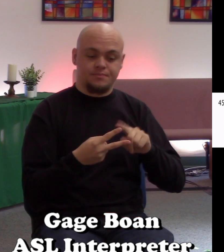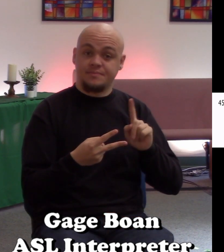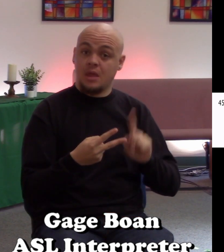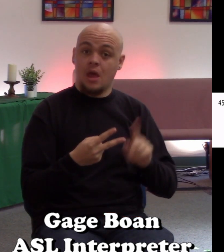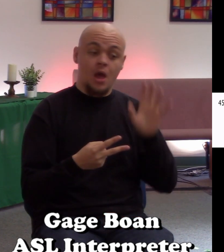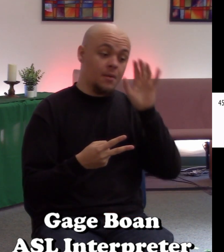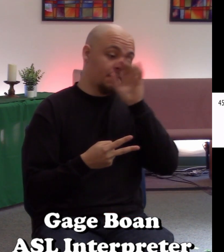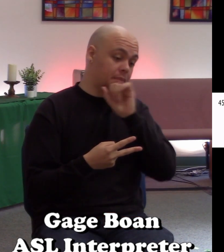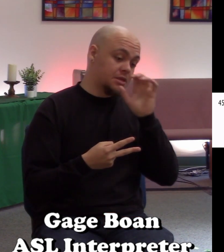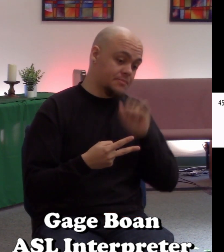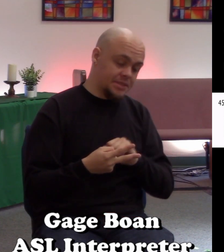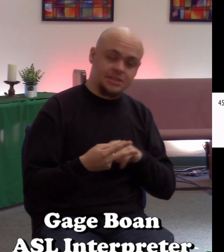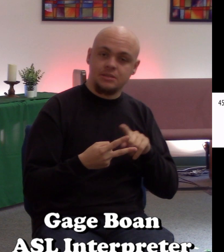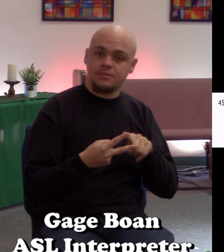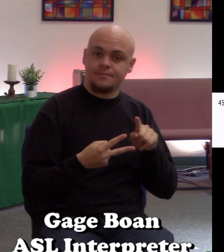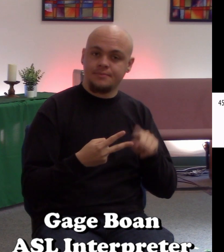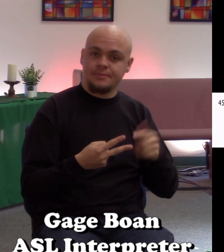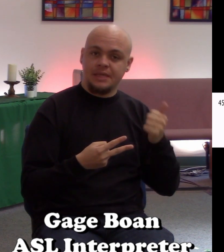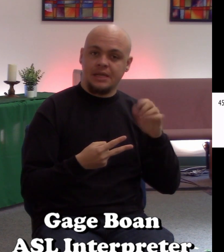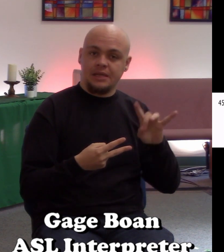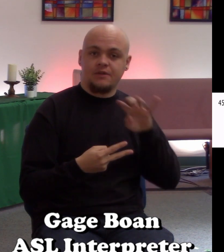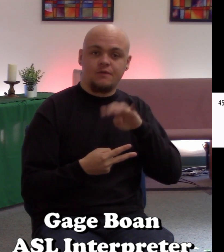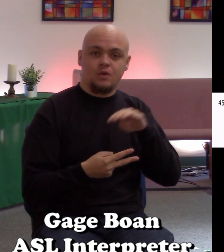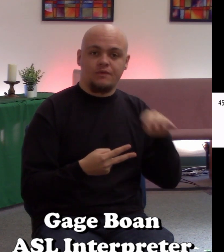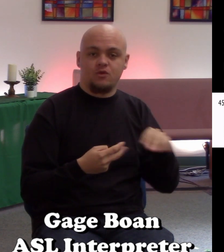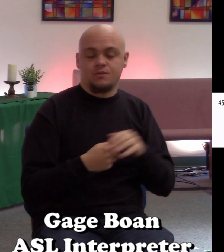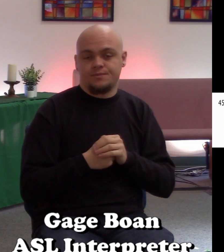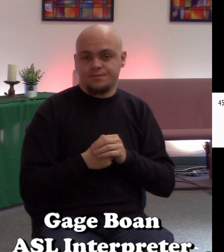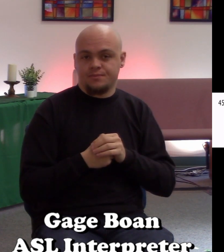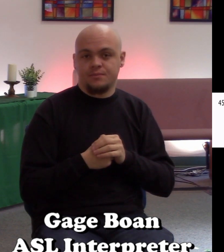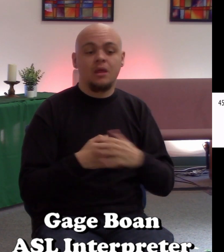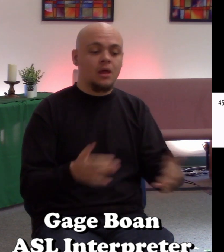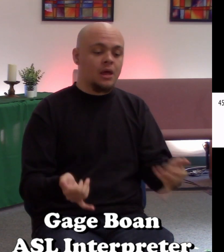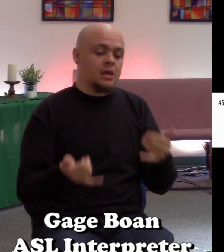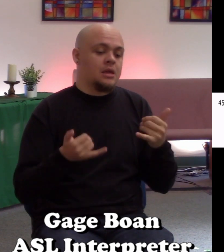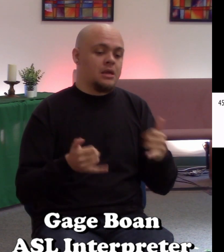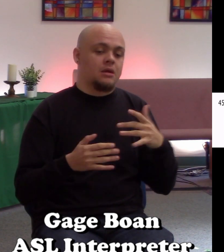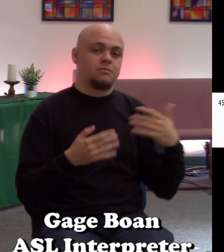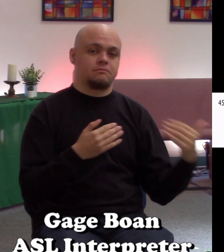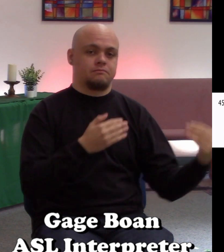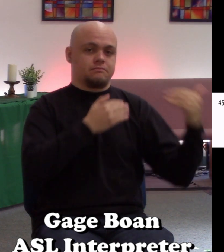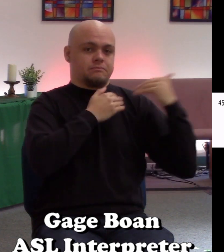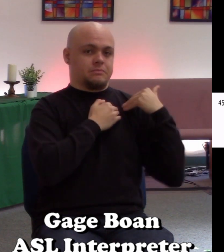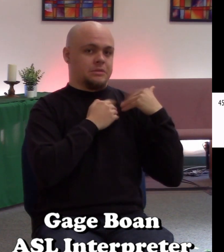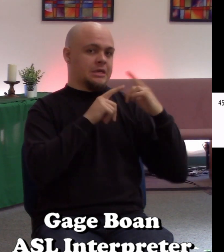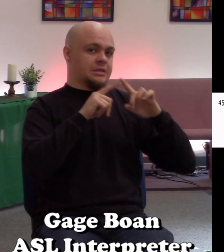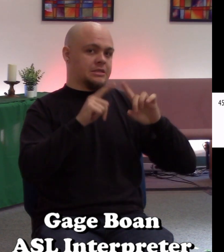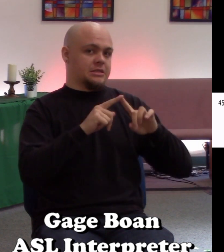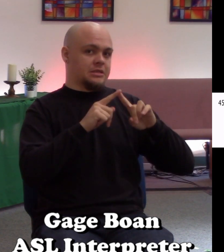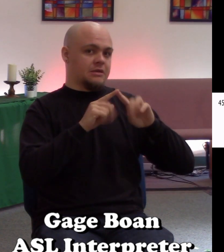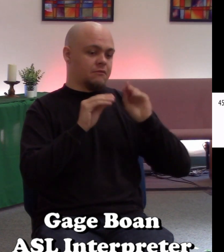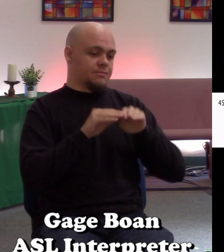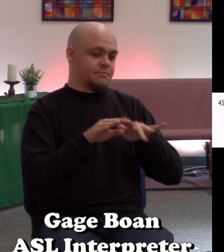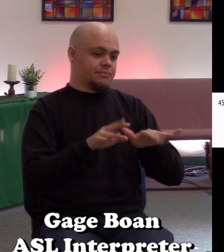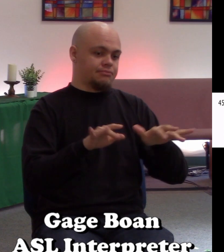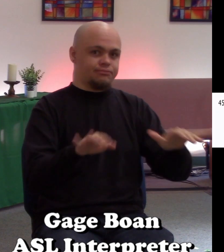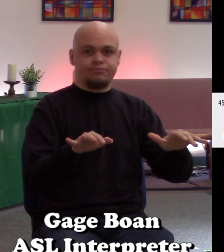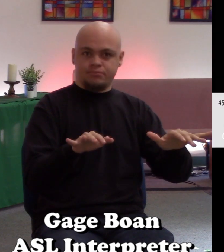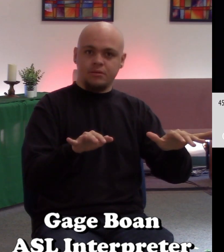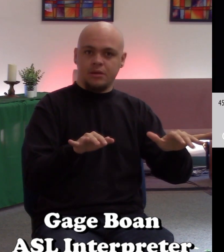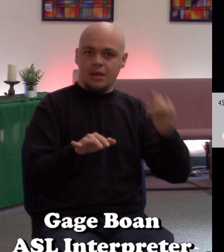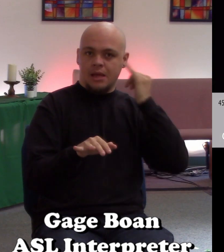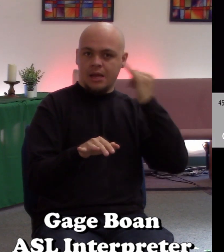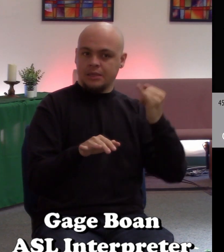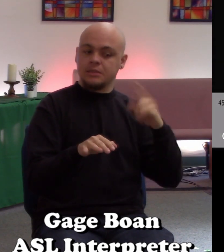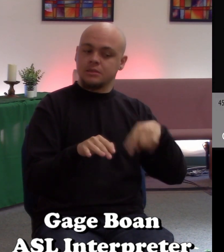it. He missed it both times in 1844. And he is now responsible for several other movements that grew up from